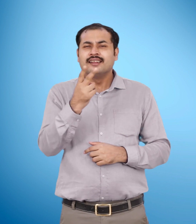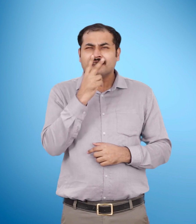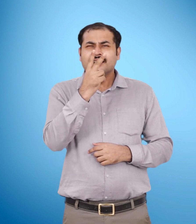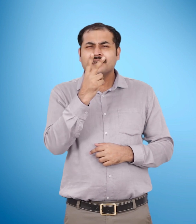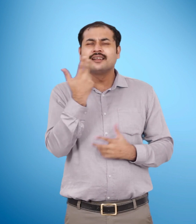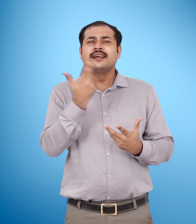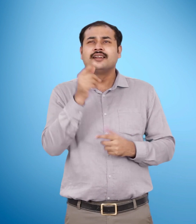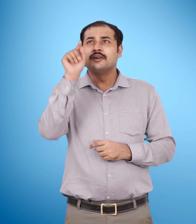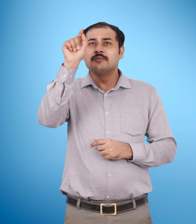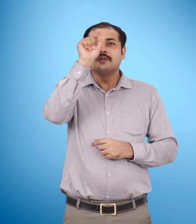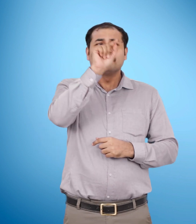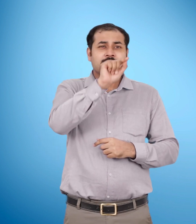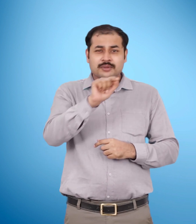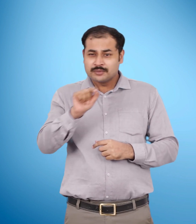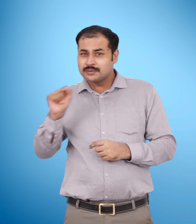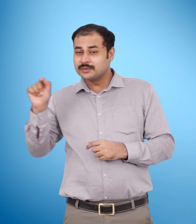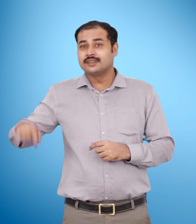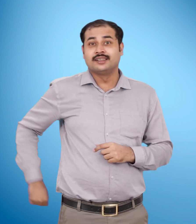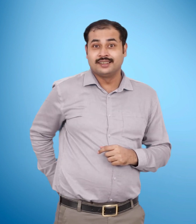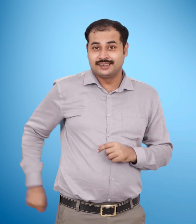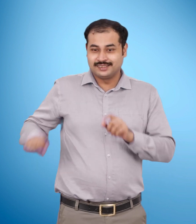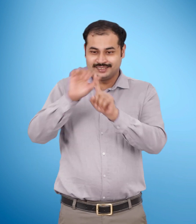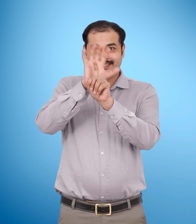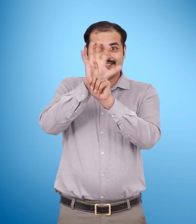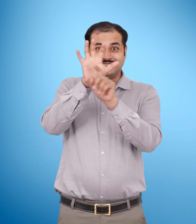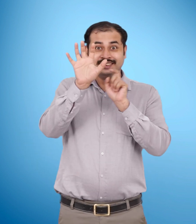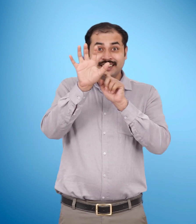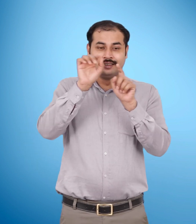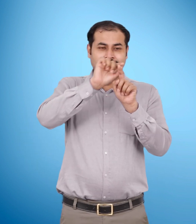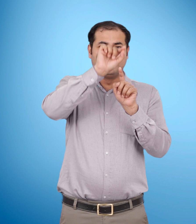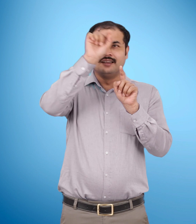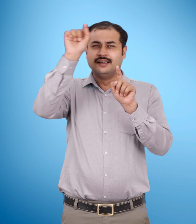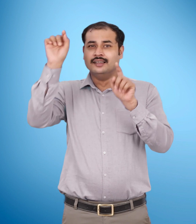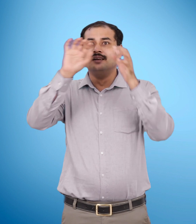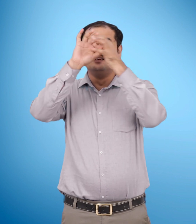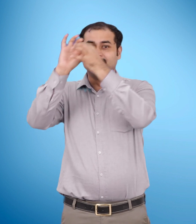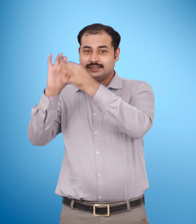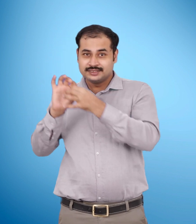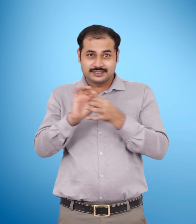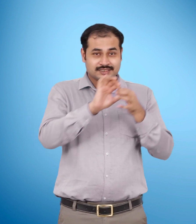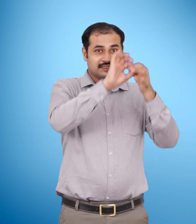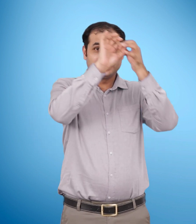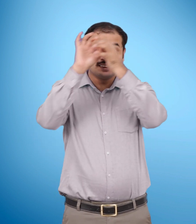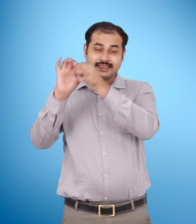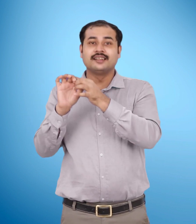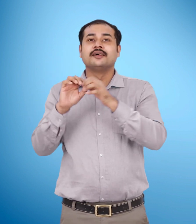And you can see some dots on his tail. Connect them to make a picture.